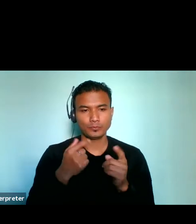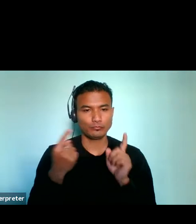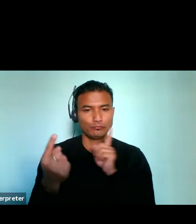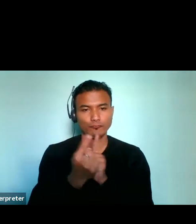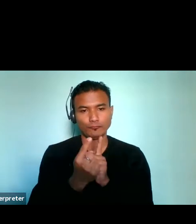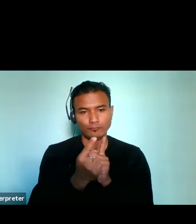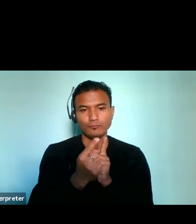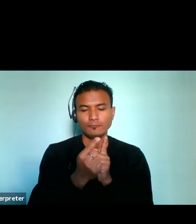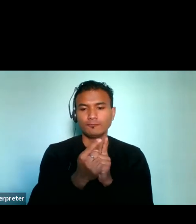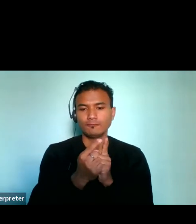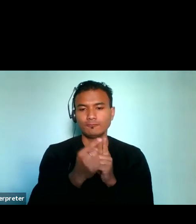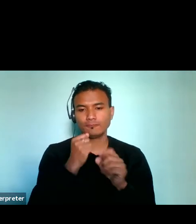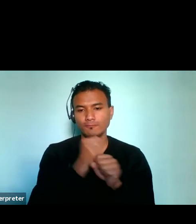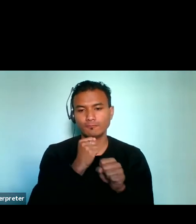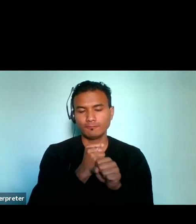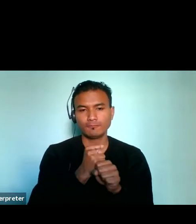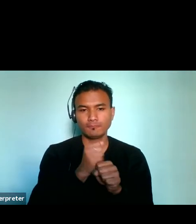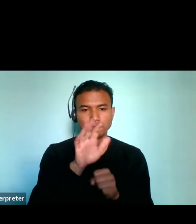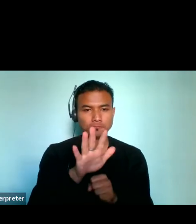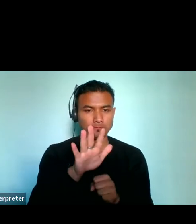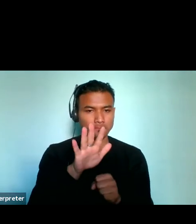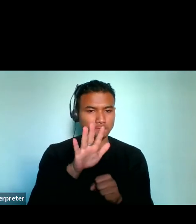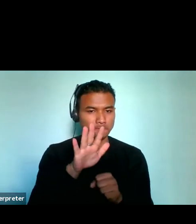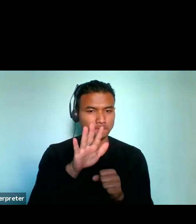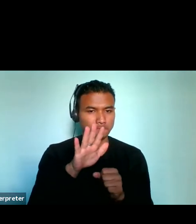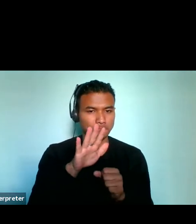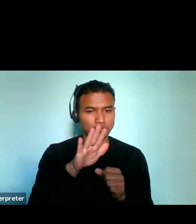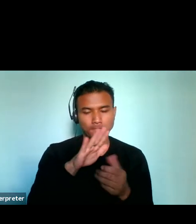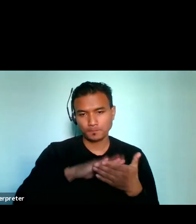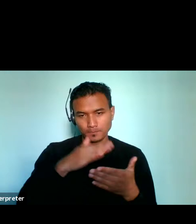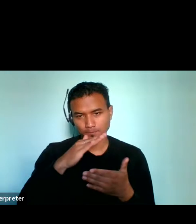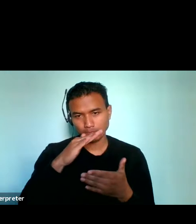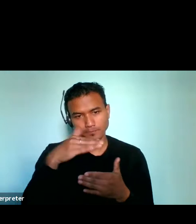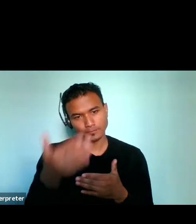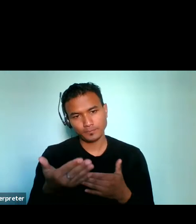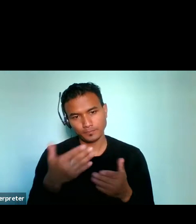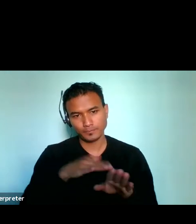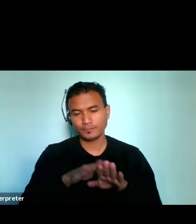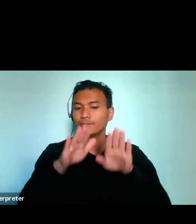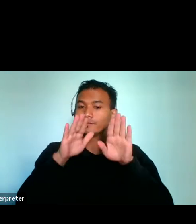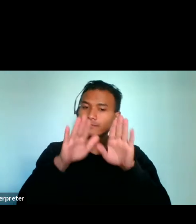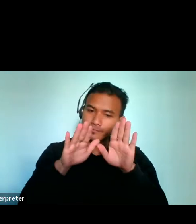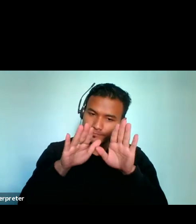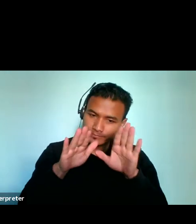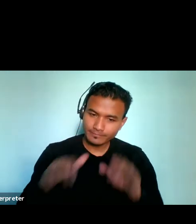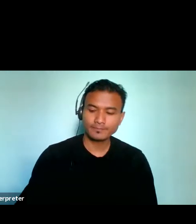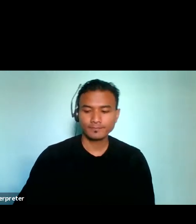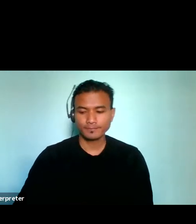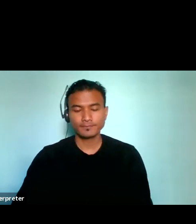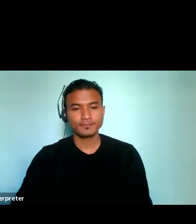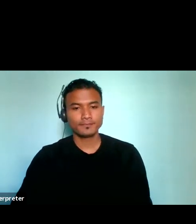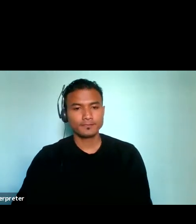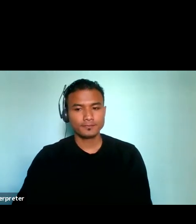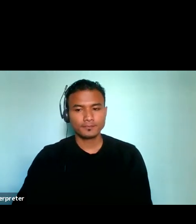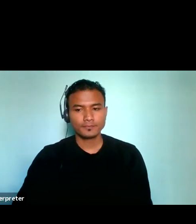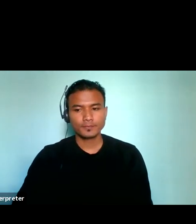Jordan in about 5 months, and I look forward to that very much. Thank you, everybody.